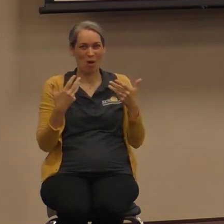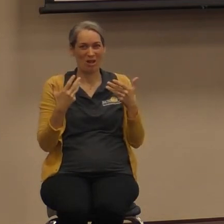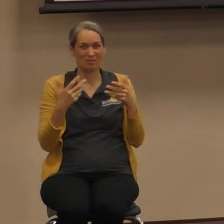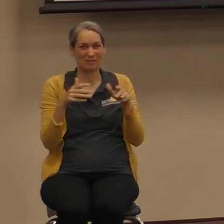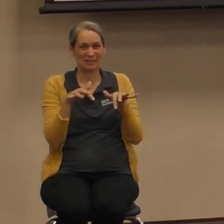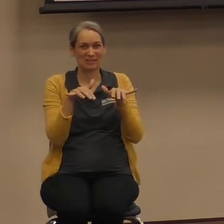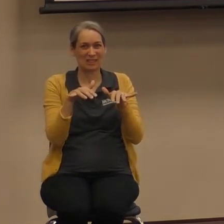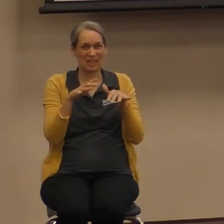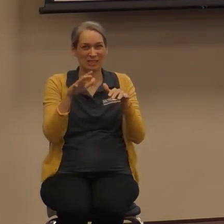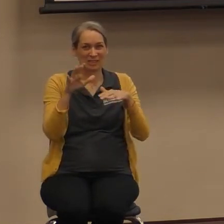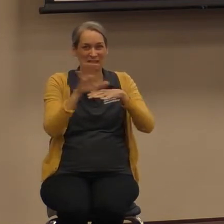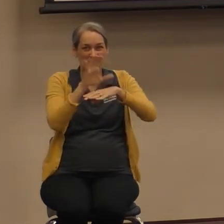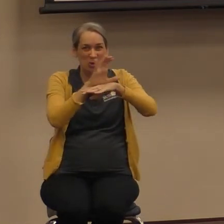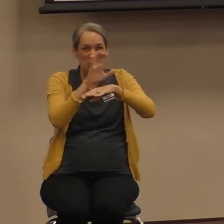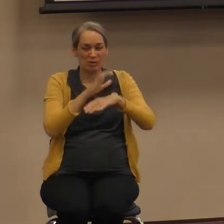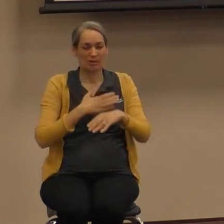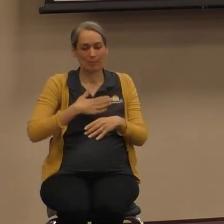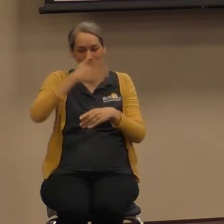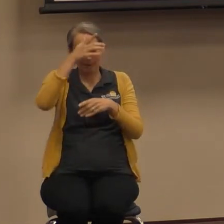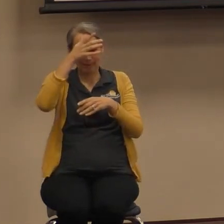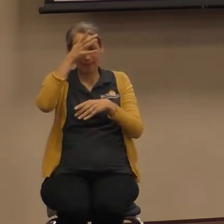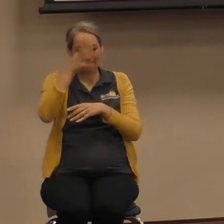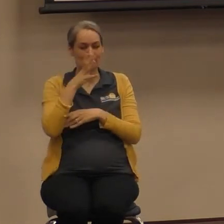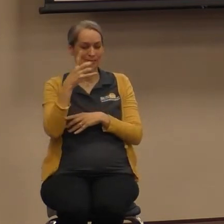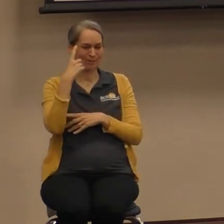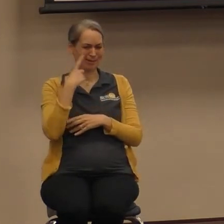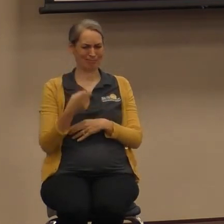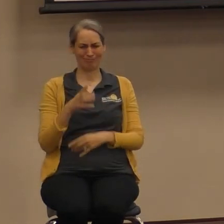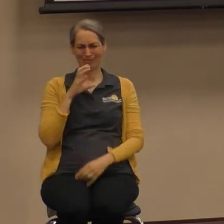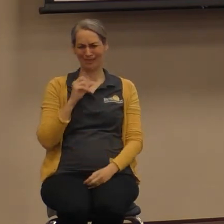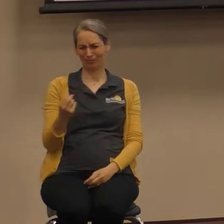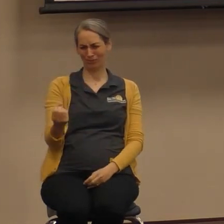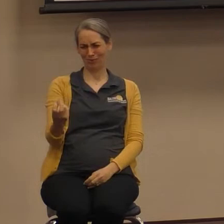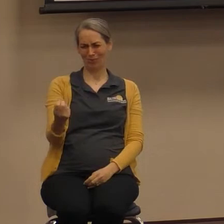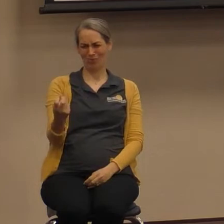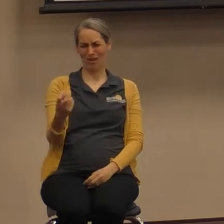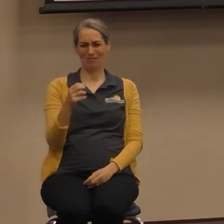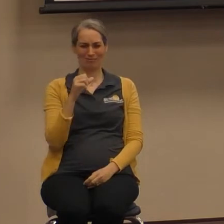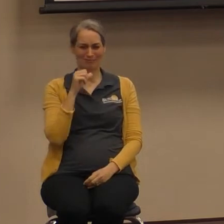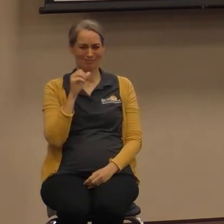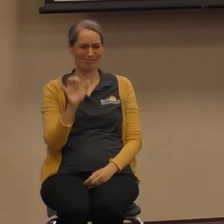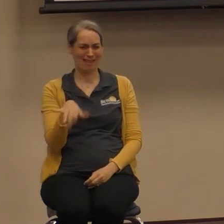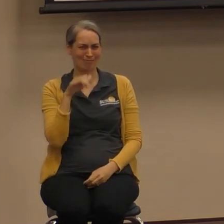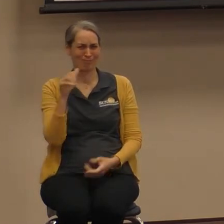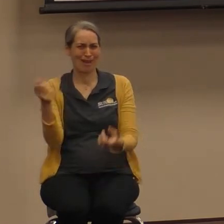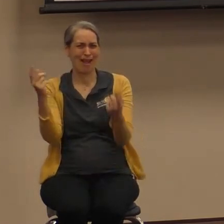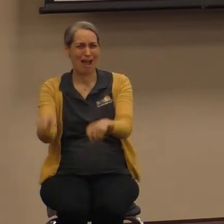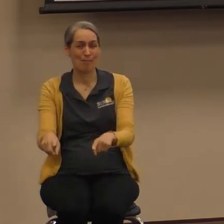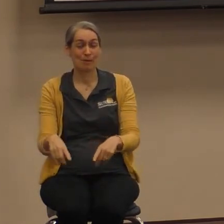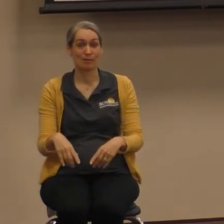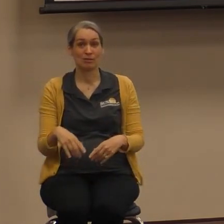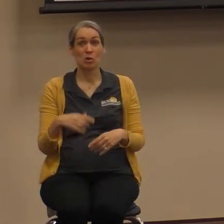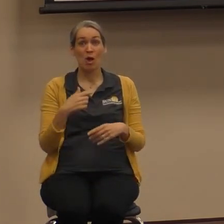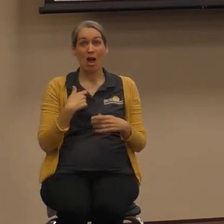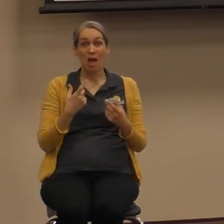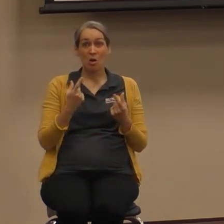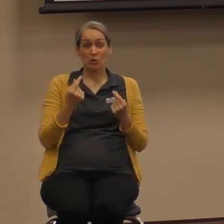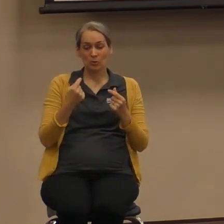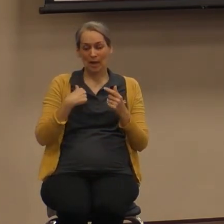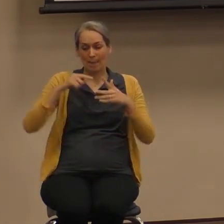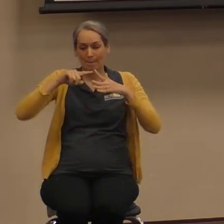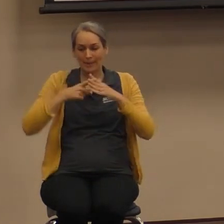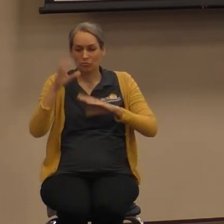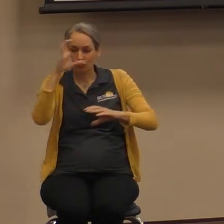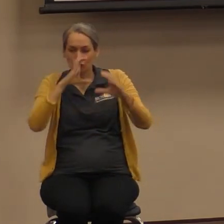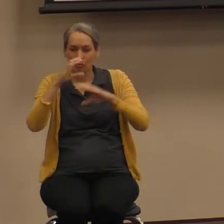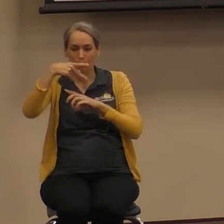12, that doesn't happen for a long time. Of course, I get into porn online. I'm scared to death to tell my parents about this, so I eventually end up